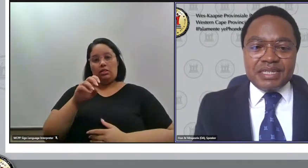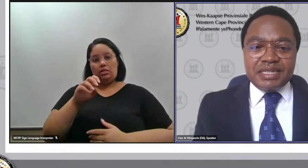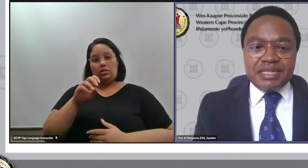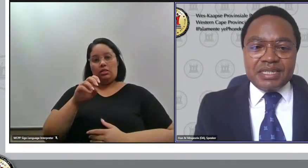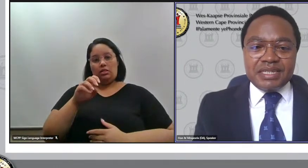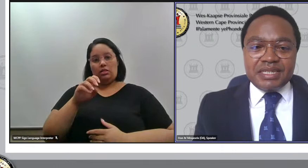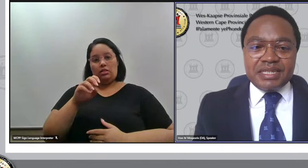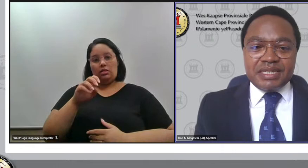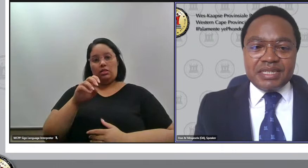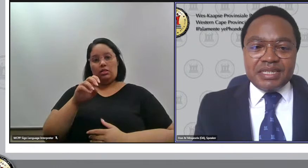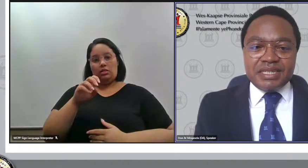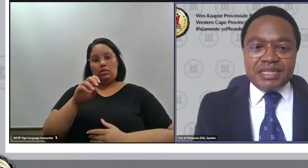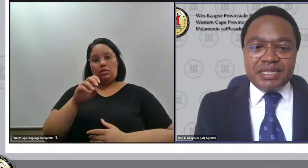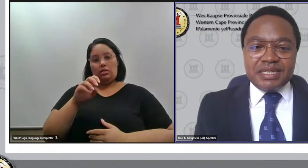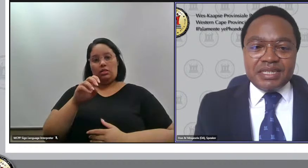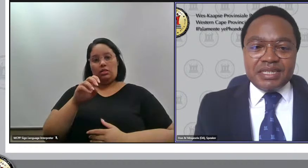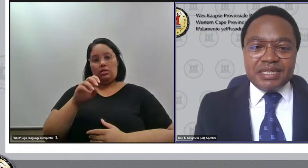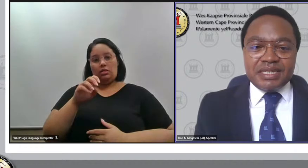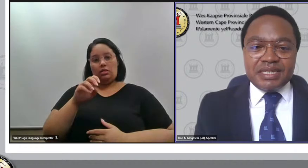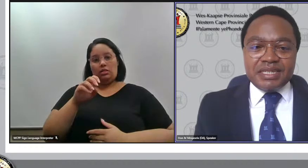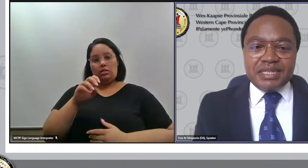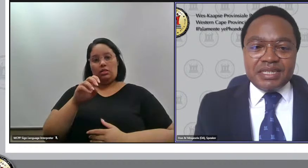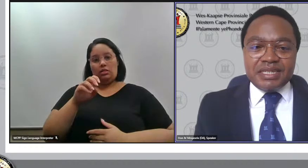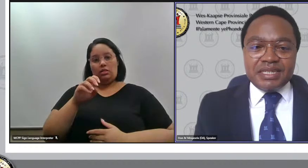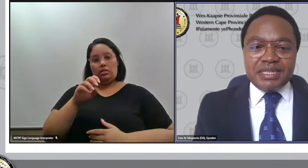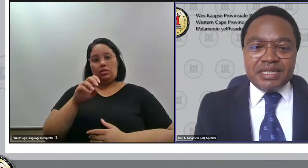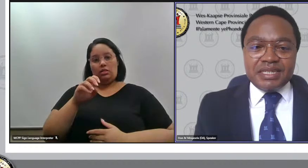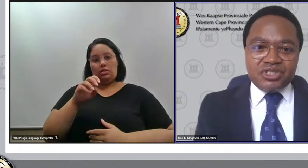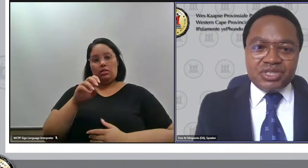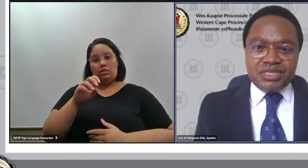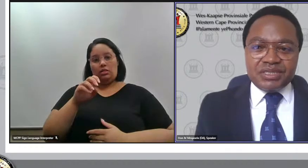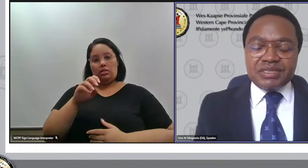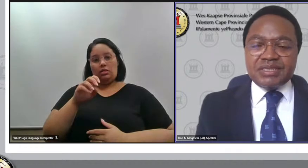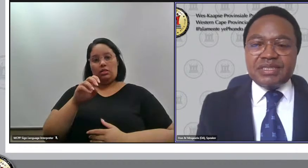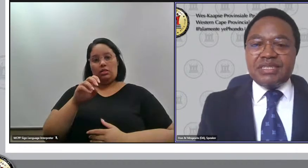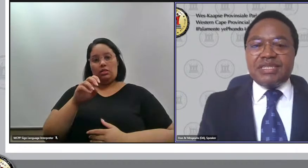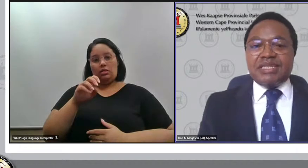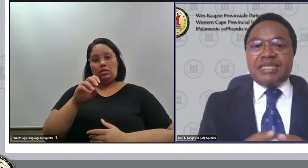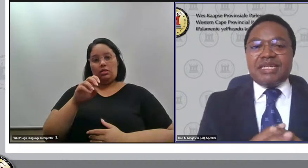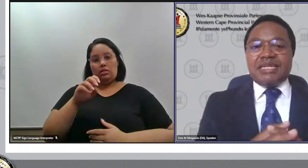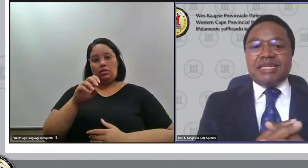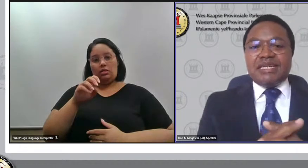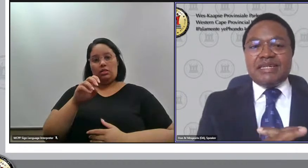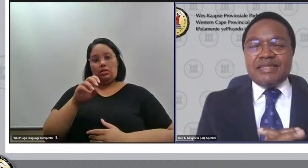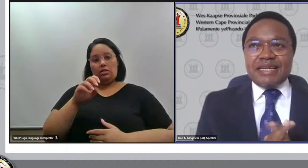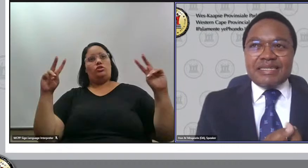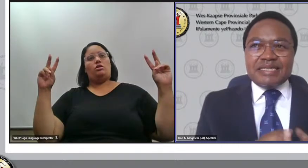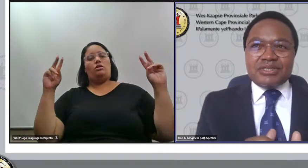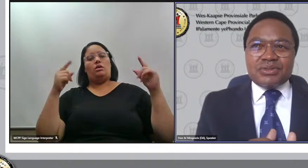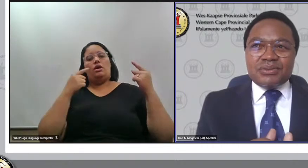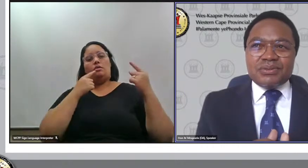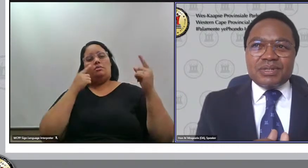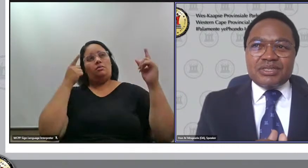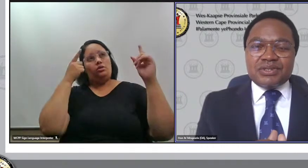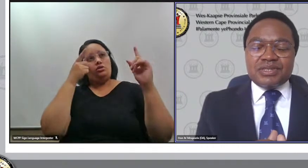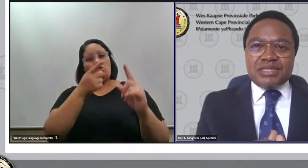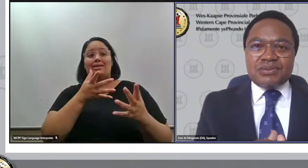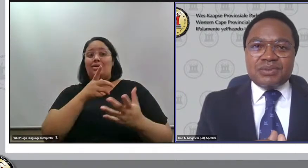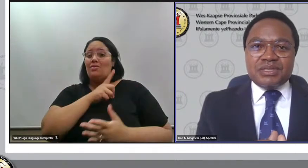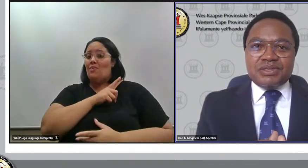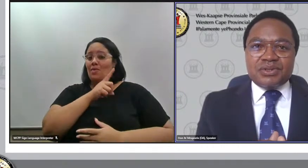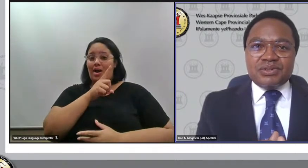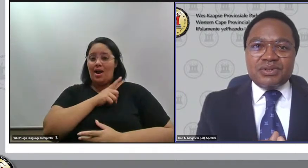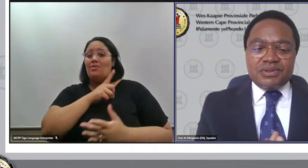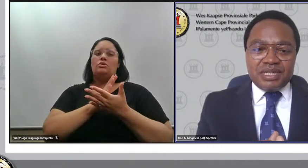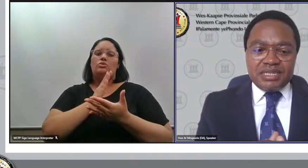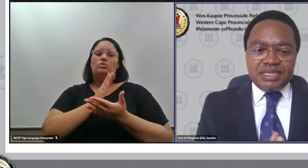the reason why we put that bold statement in our mission statement, the vision, And that is to ensure that